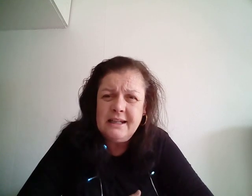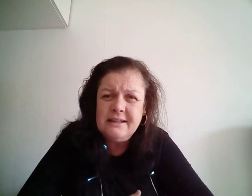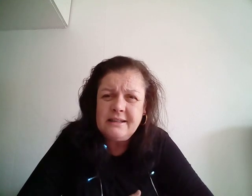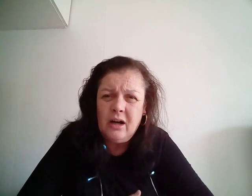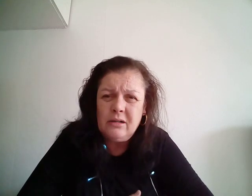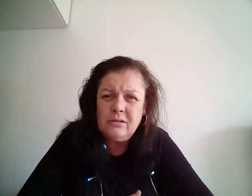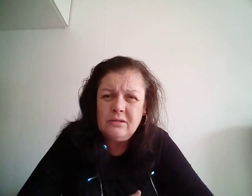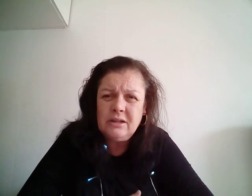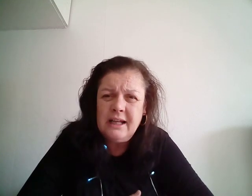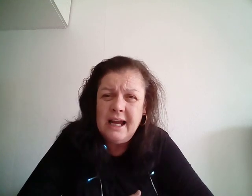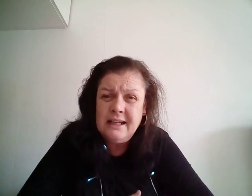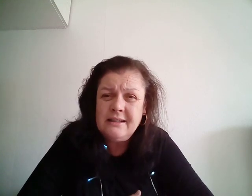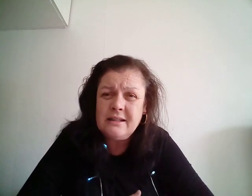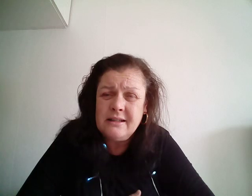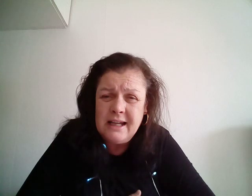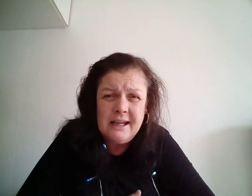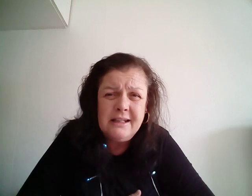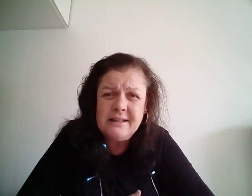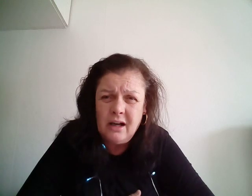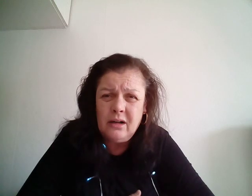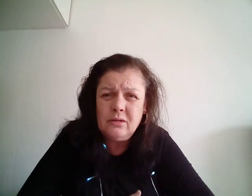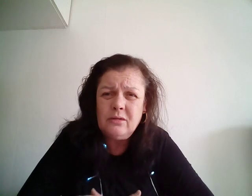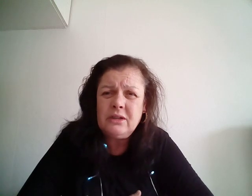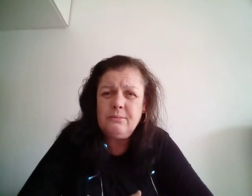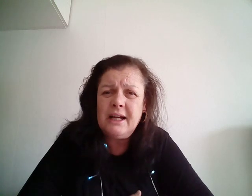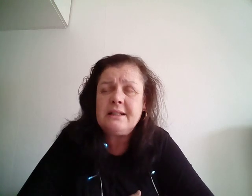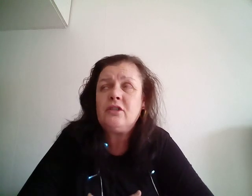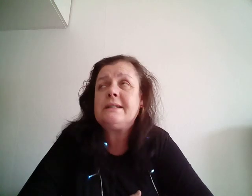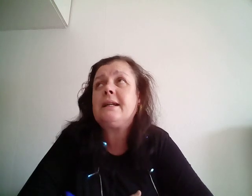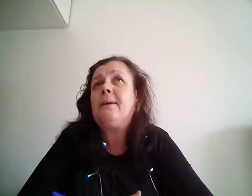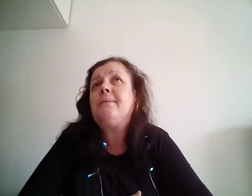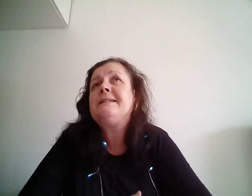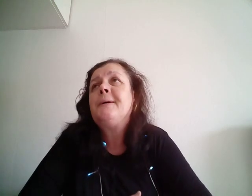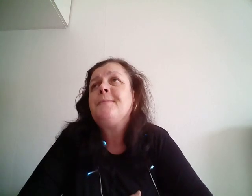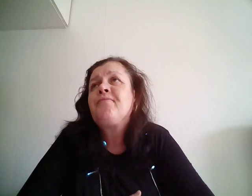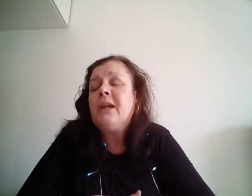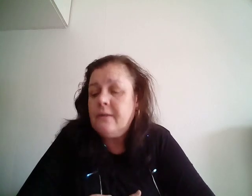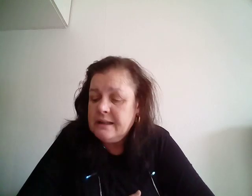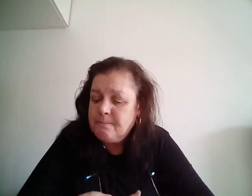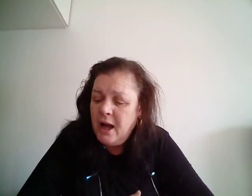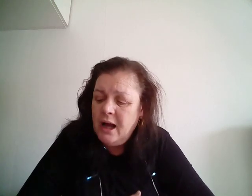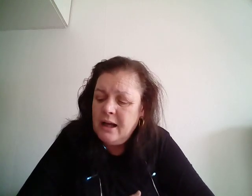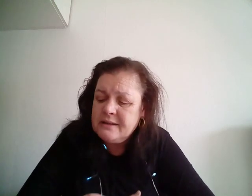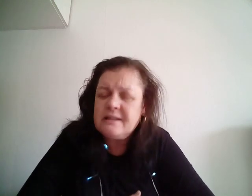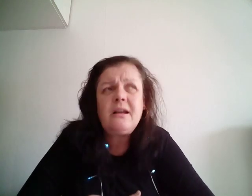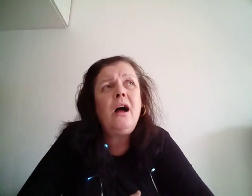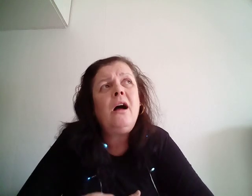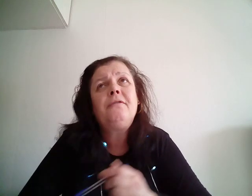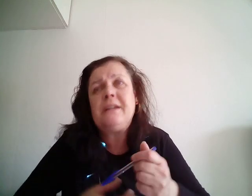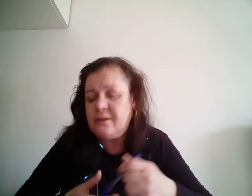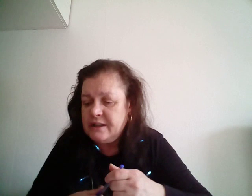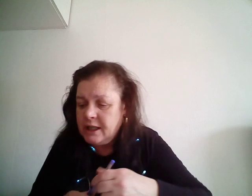8 days old. 8 days old, my delicious little babies. There's parts of this video